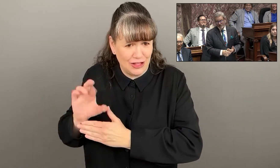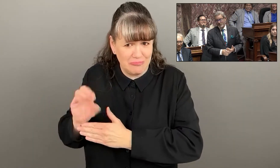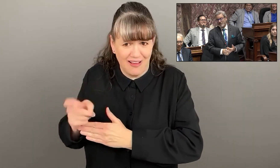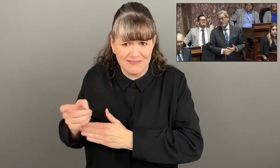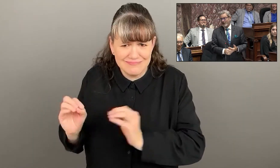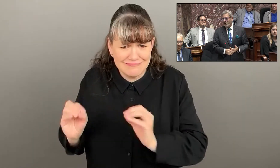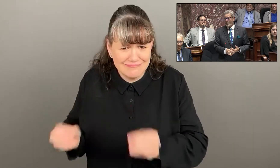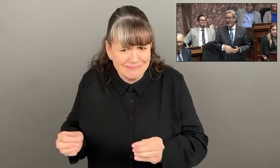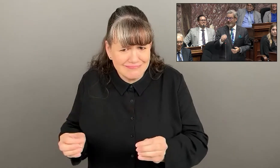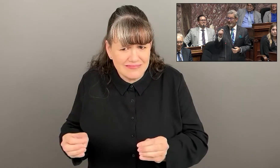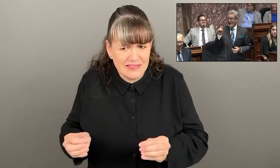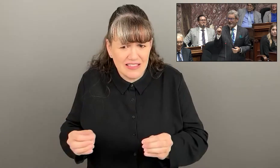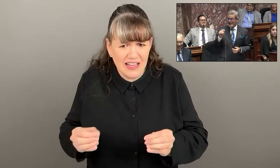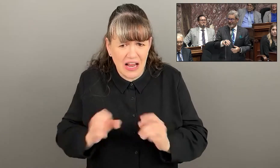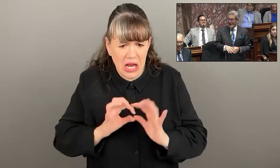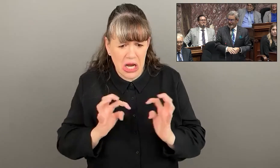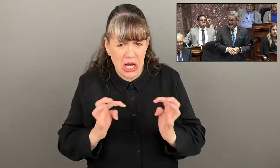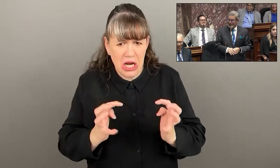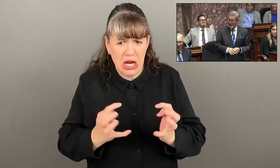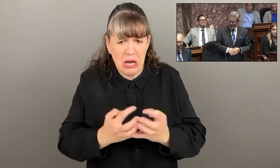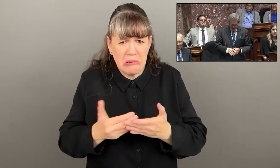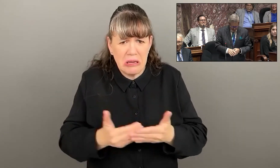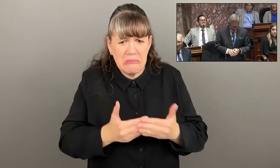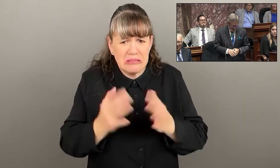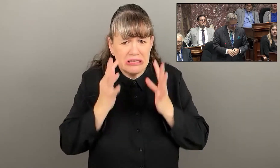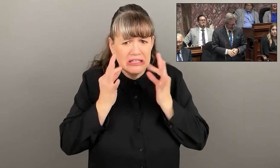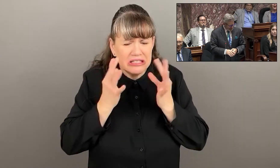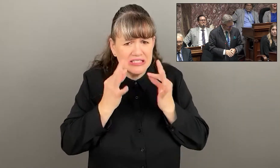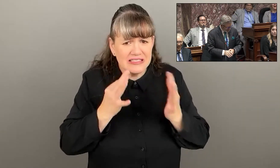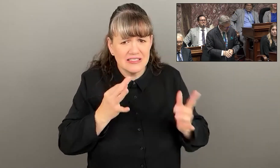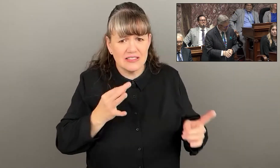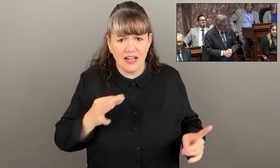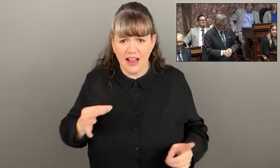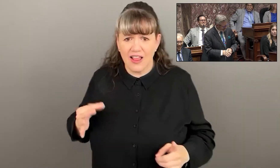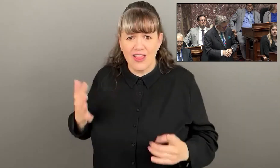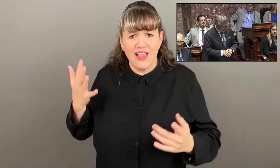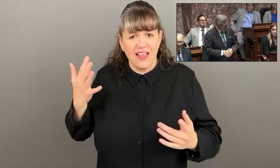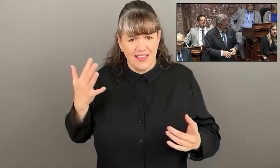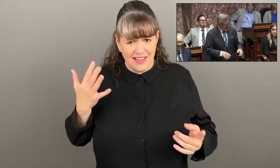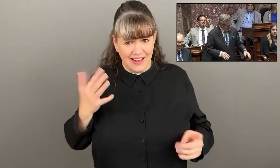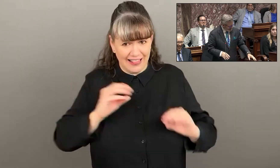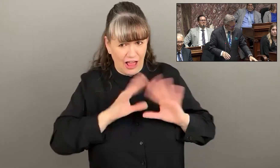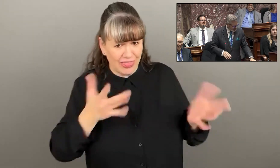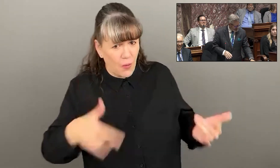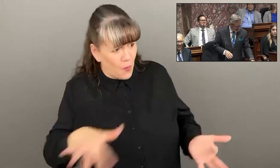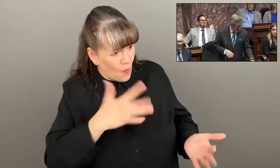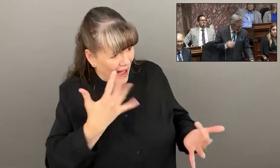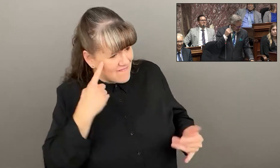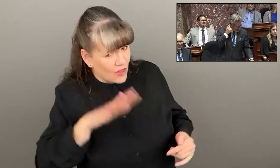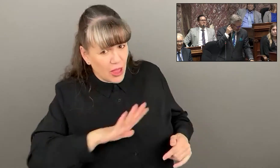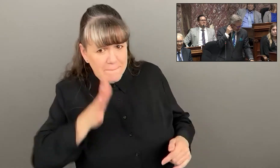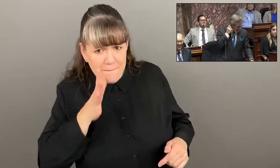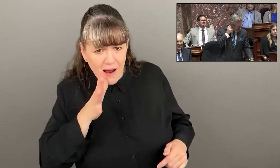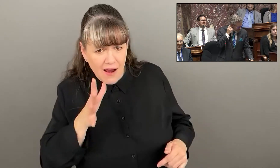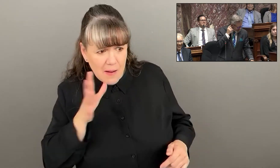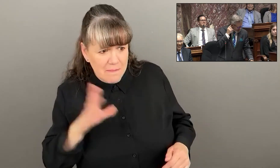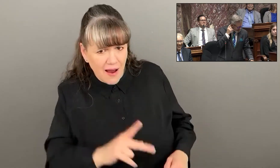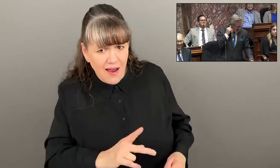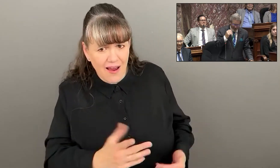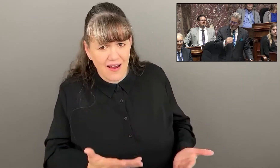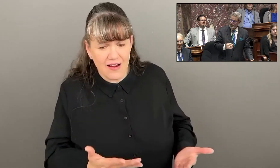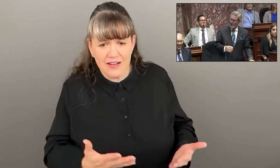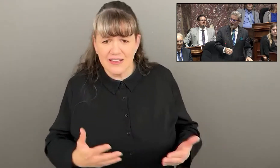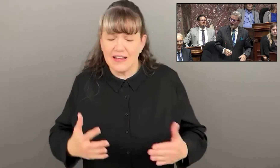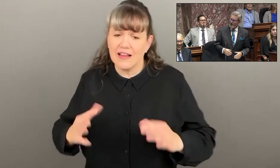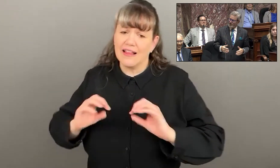Clearly, Mr. Speaker. And they're waiting for their mother to be returned. Yeah. Clearly, Mr. Speaker, good